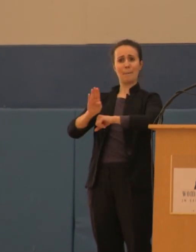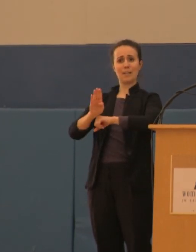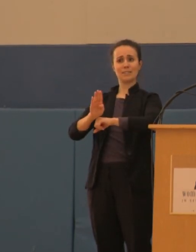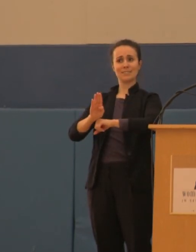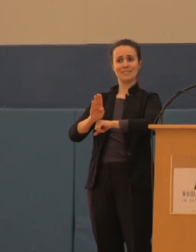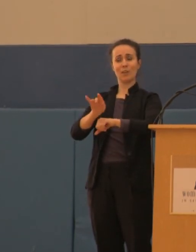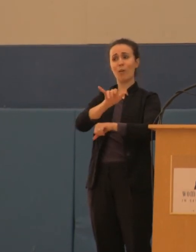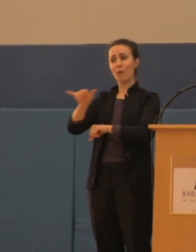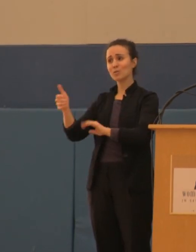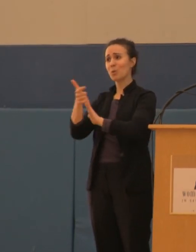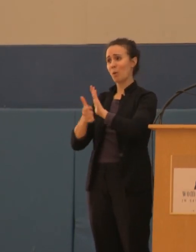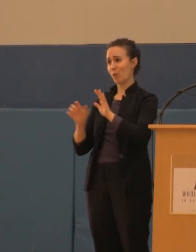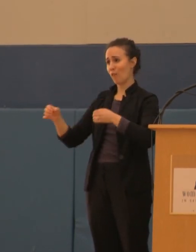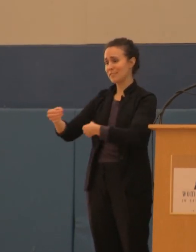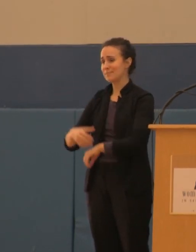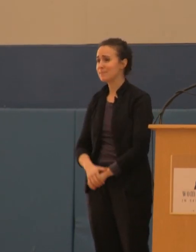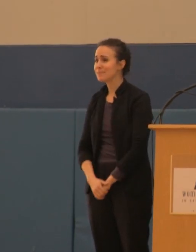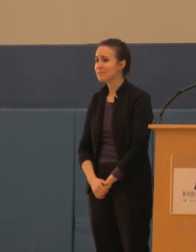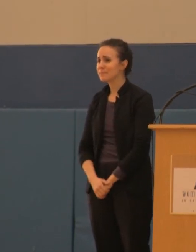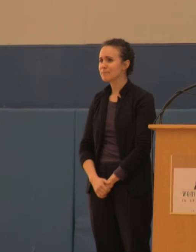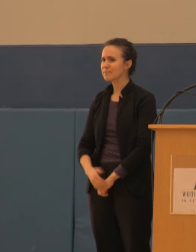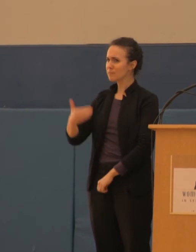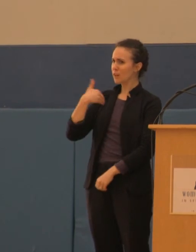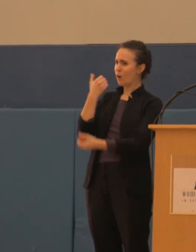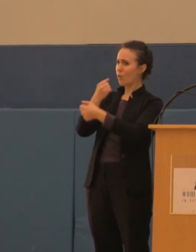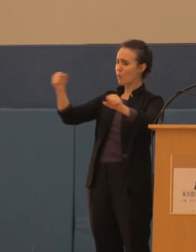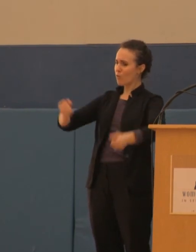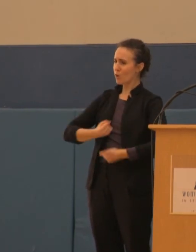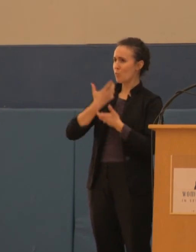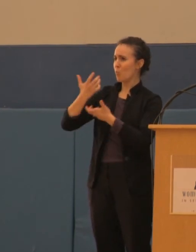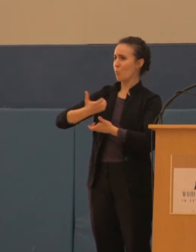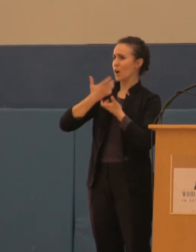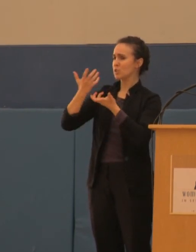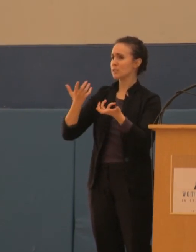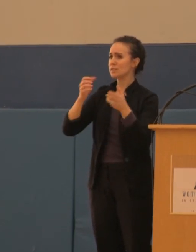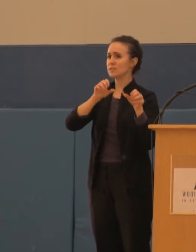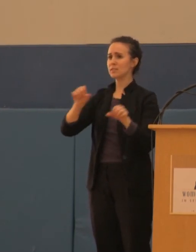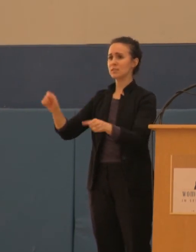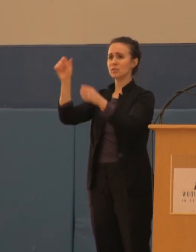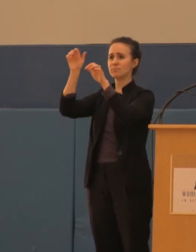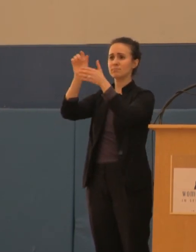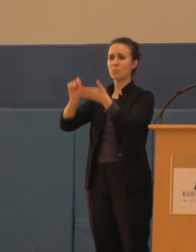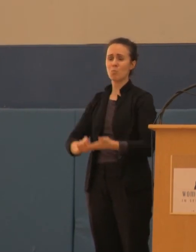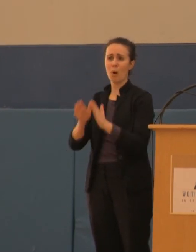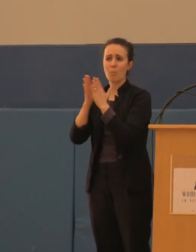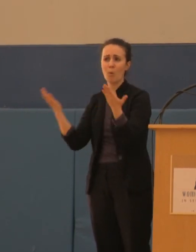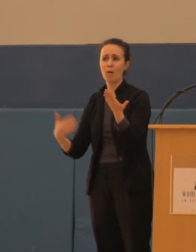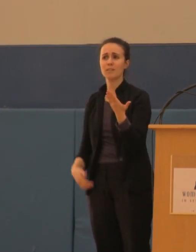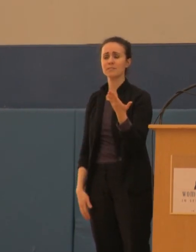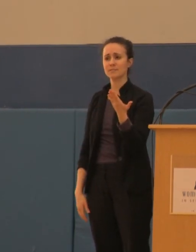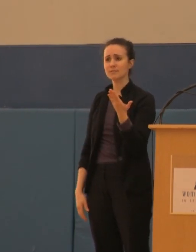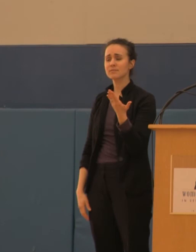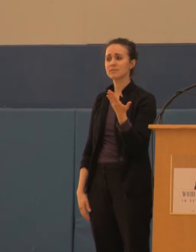firm. I was given the freedom of expression and was able to write a book.